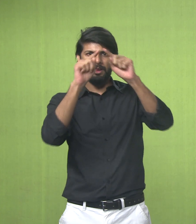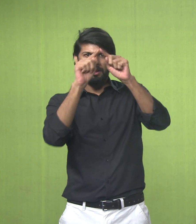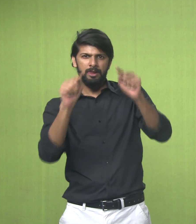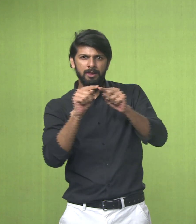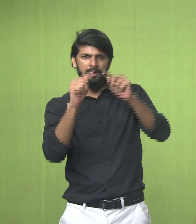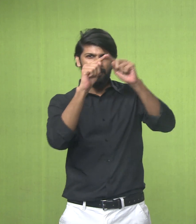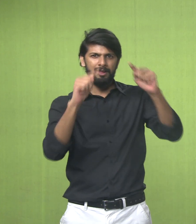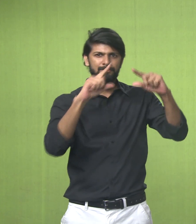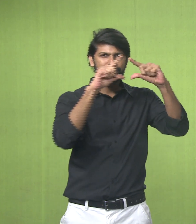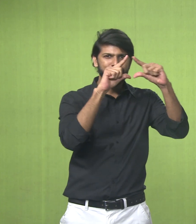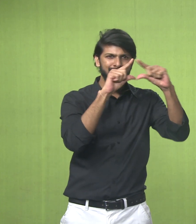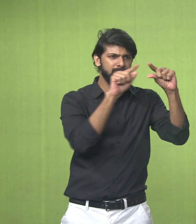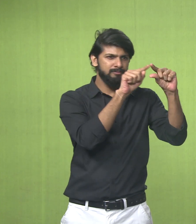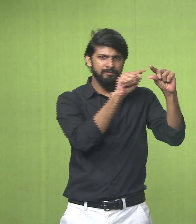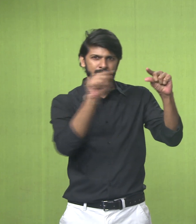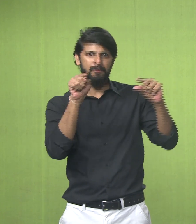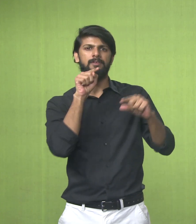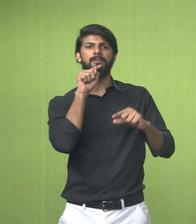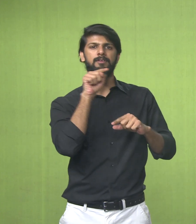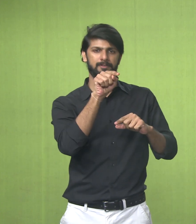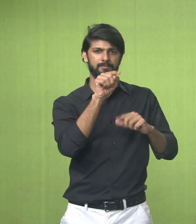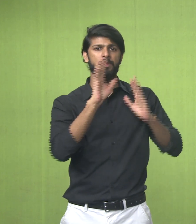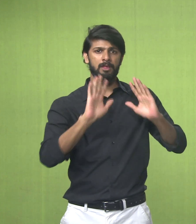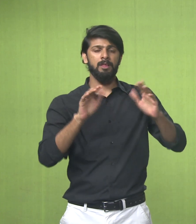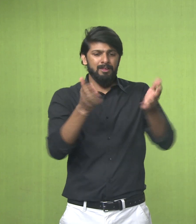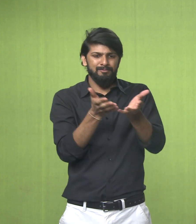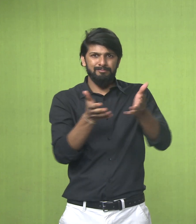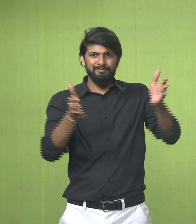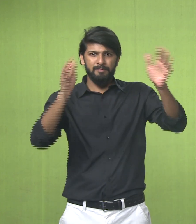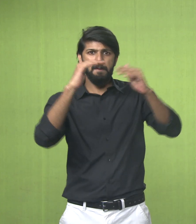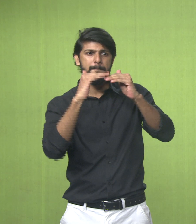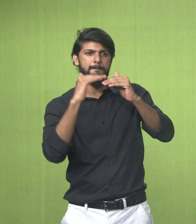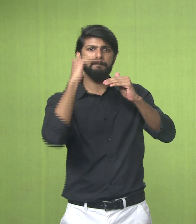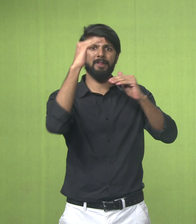Second point, B, upper section also has triangular lines.